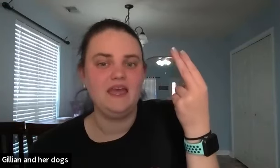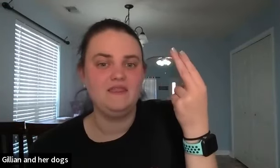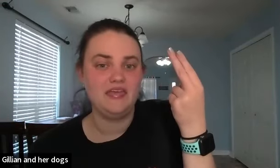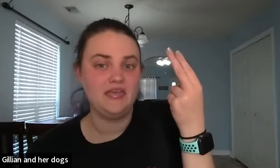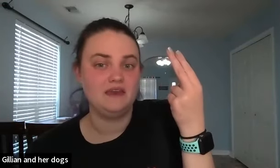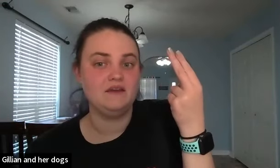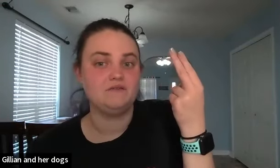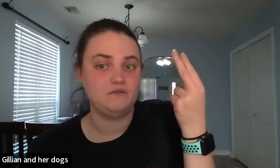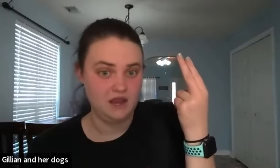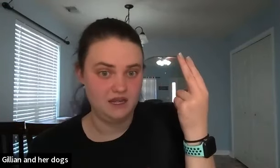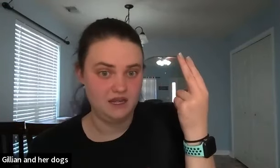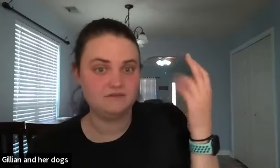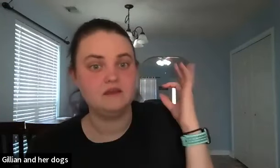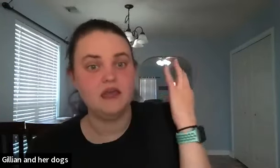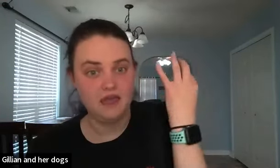And then Friday, F.